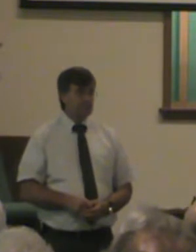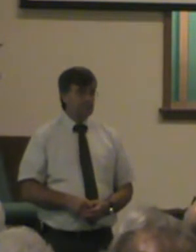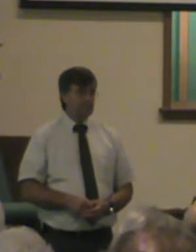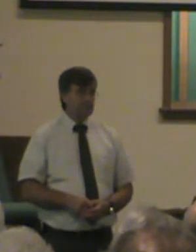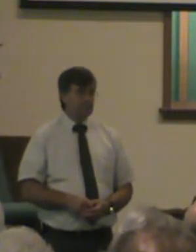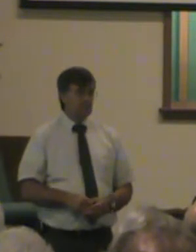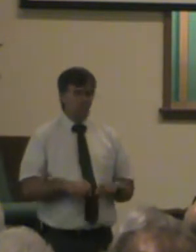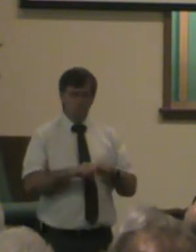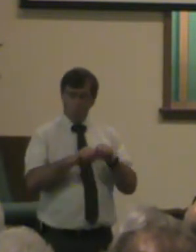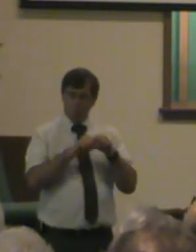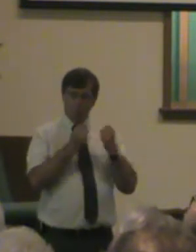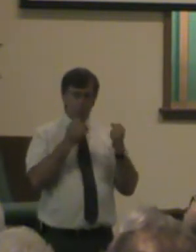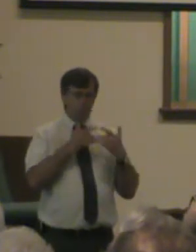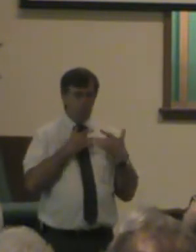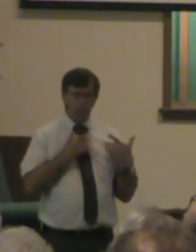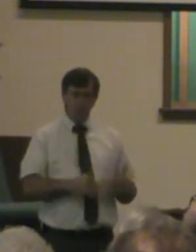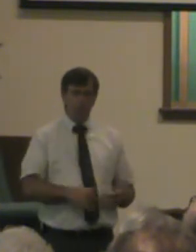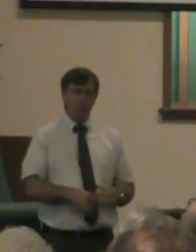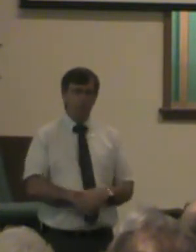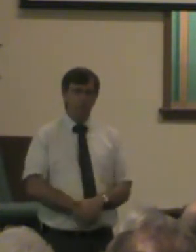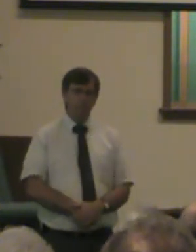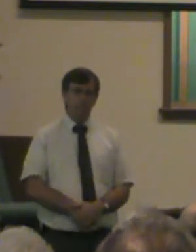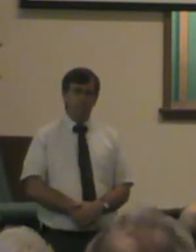It broke his heart.